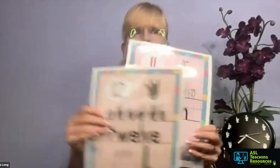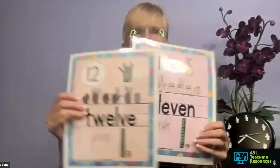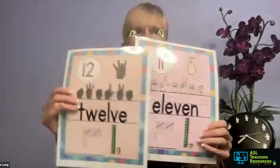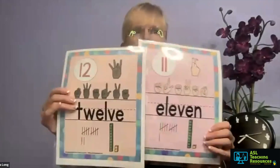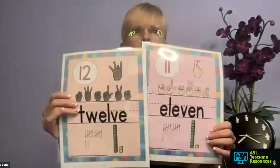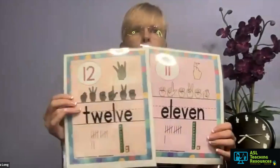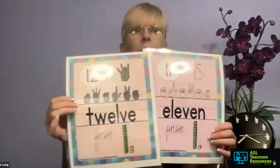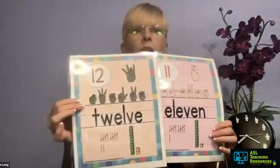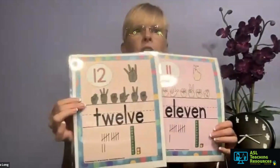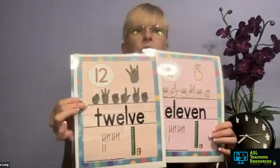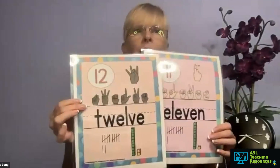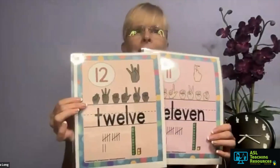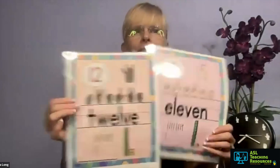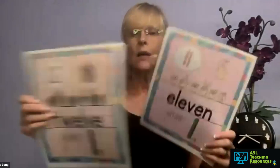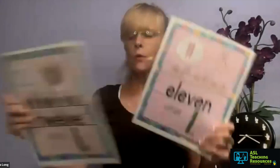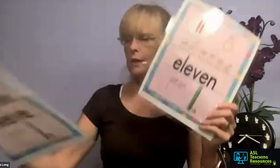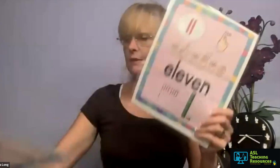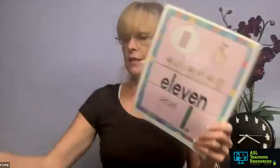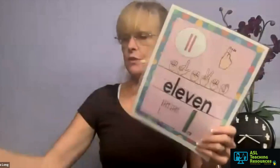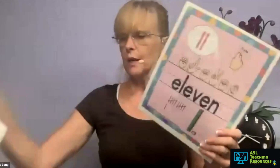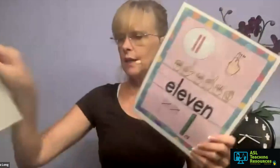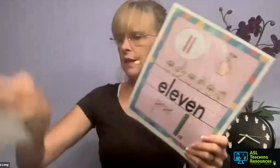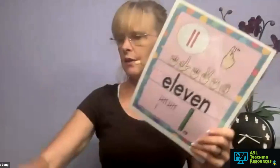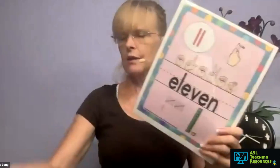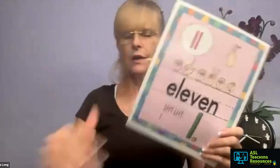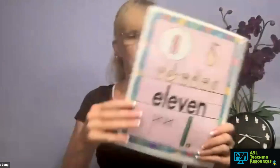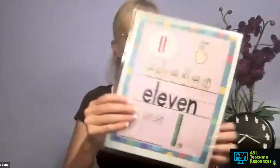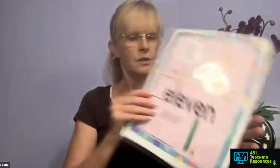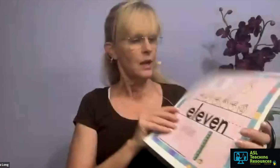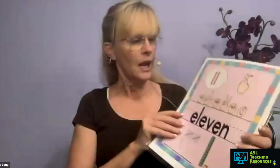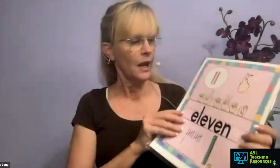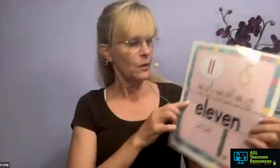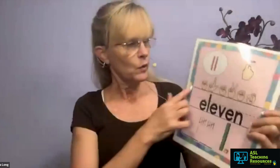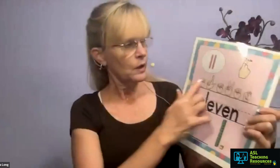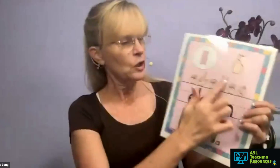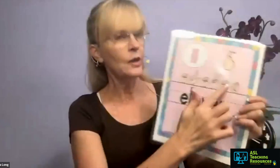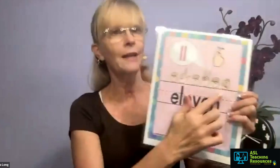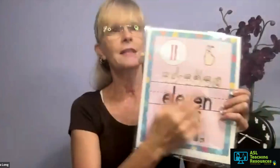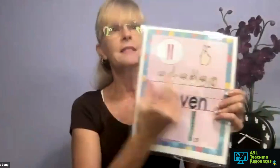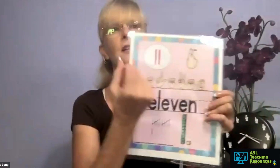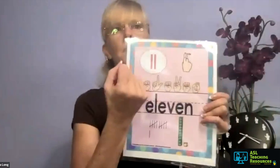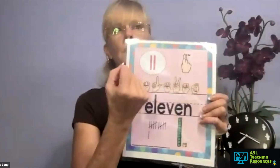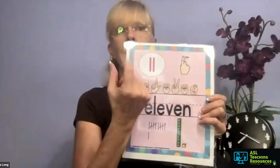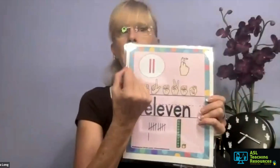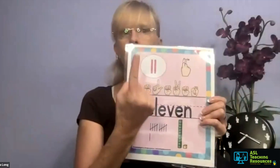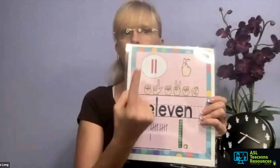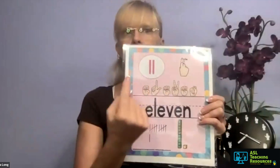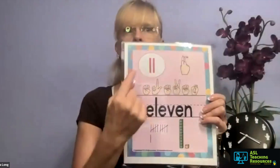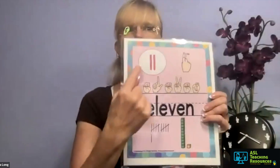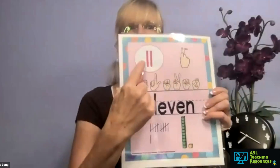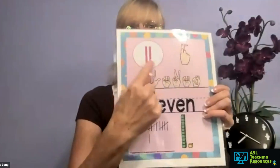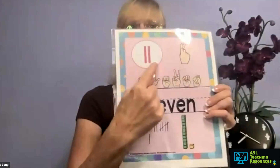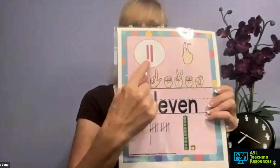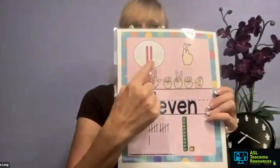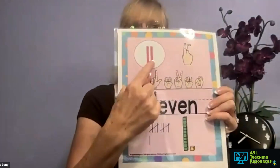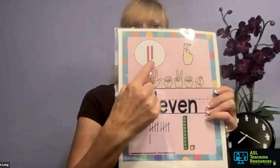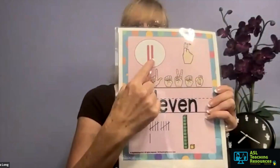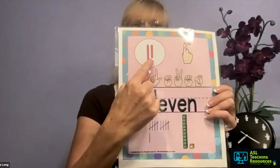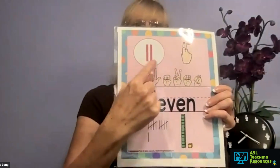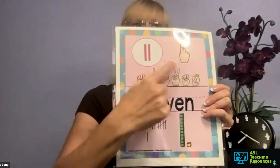the time. So let's take one of these right here, and we're going to look at this number 11. So right here, you